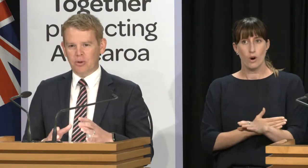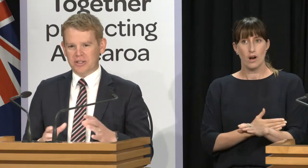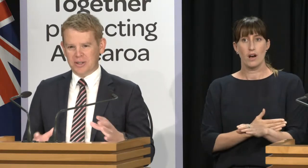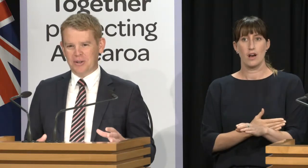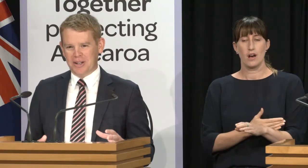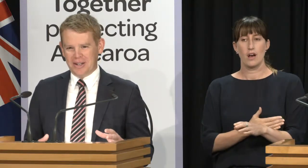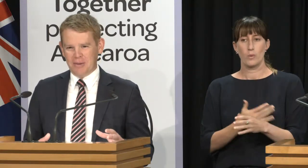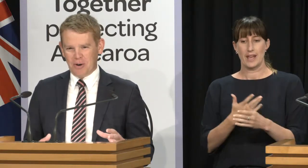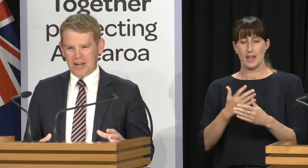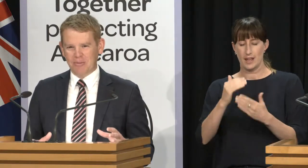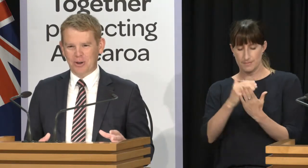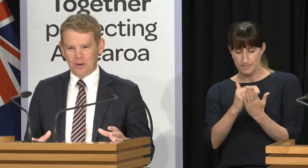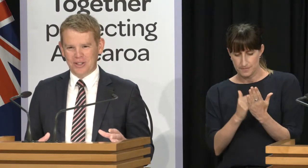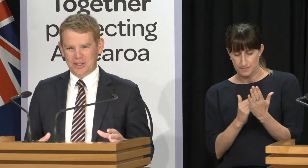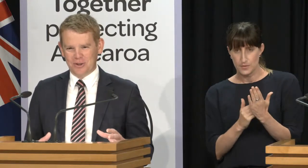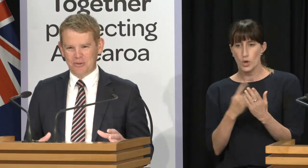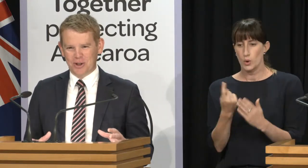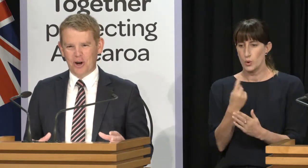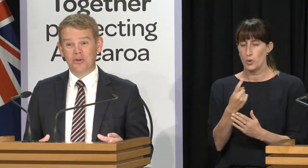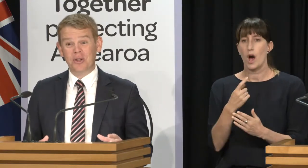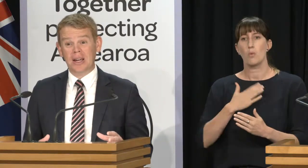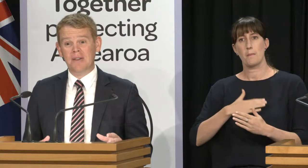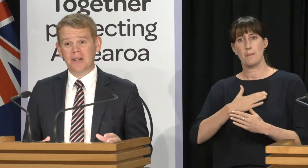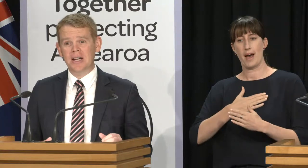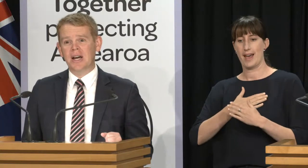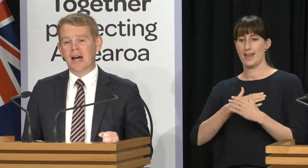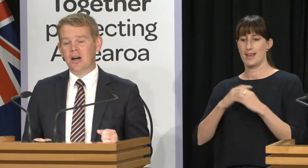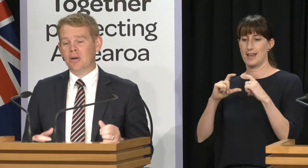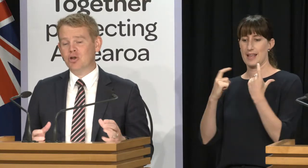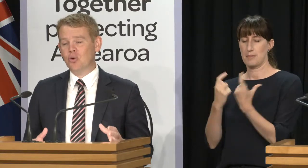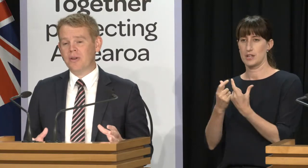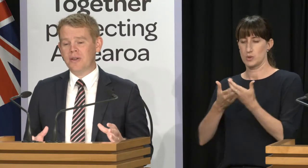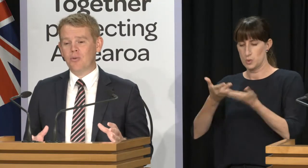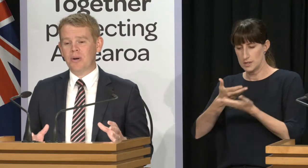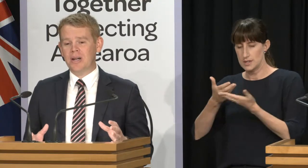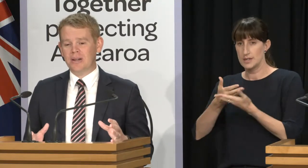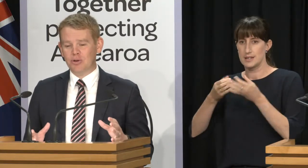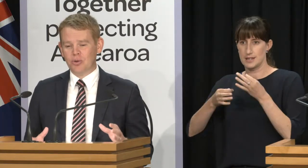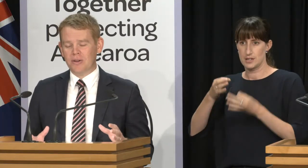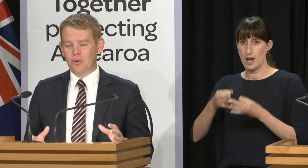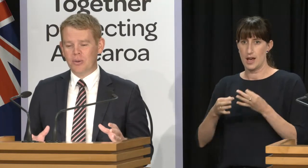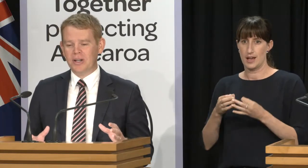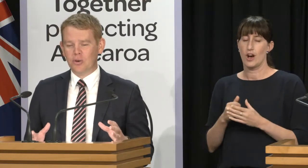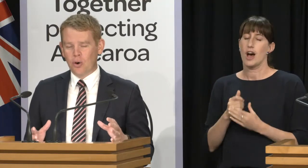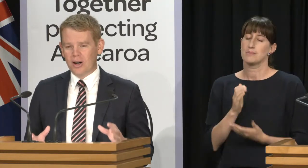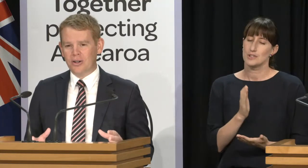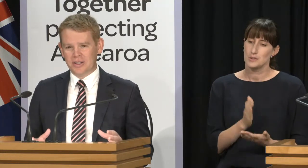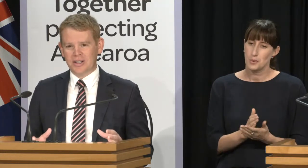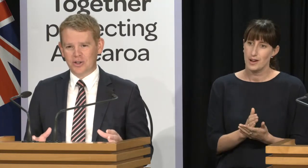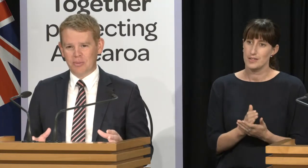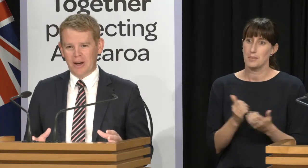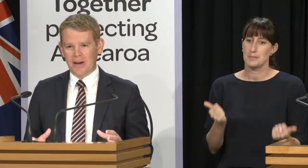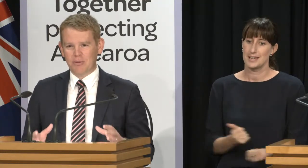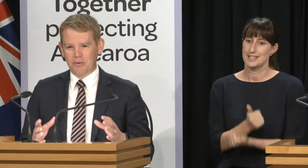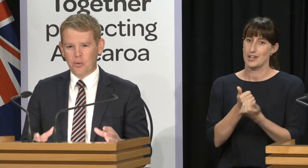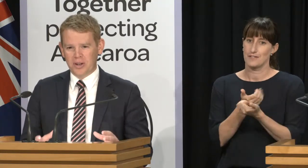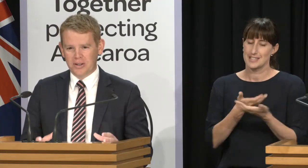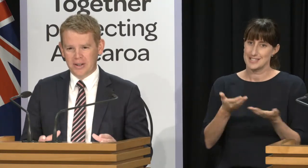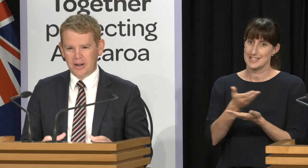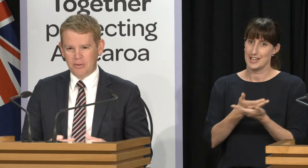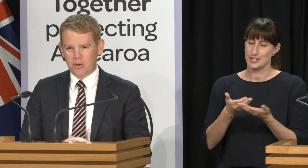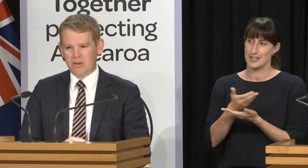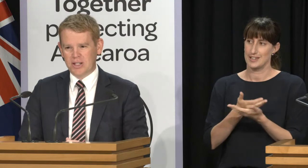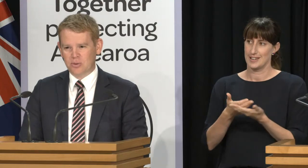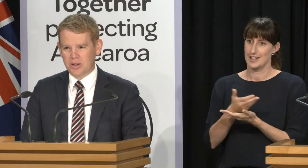out, I want to get my Cabinet colleagues to go through that carefully, and I'm sure that there will be quite a lot of discussion about that before